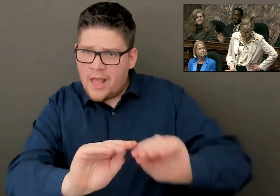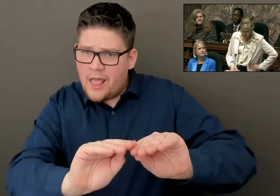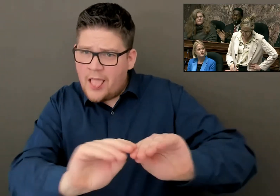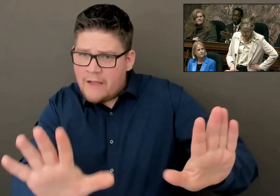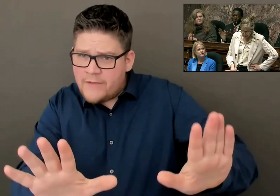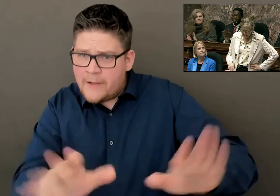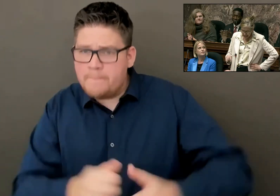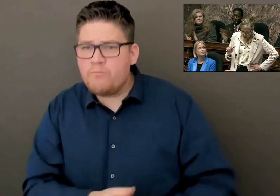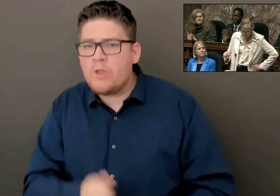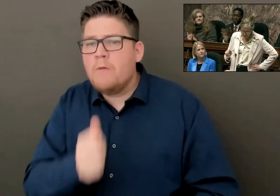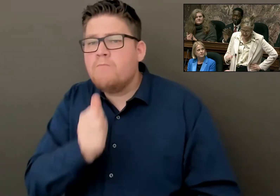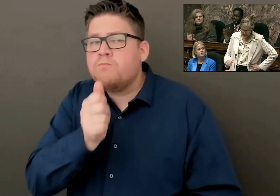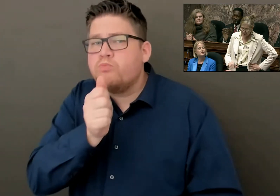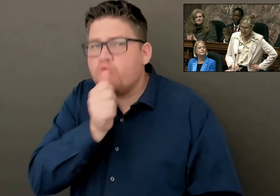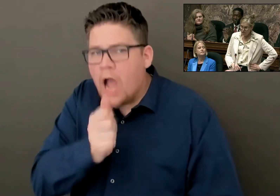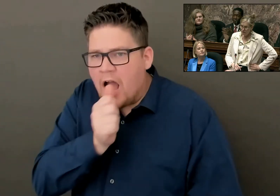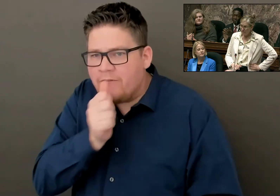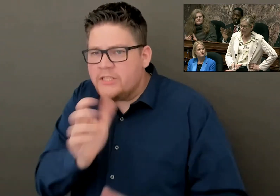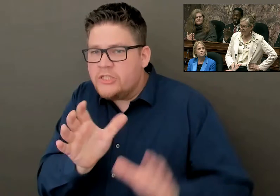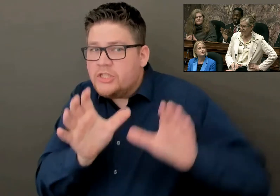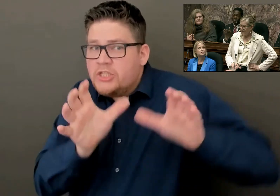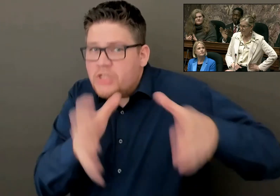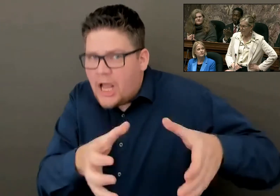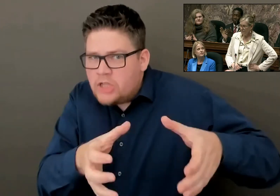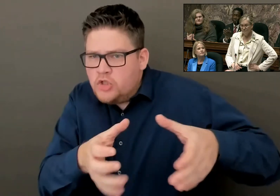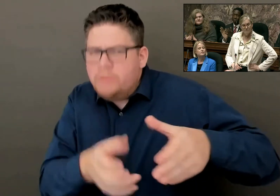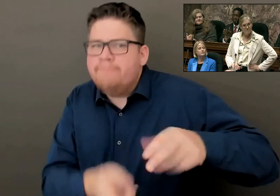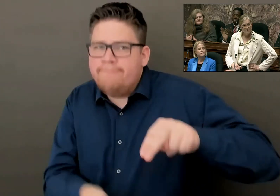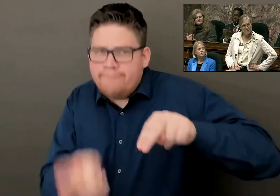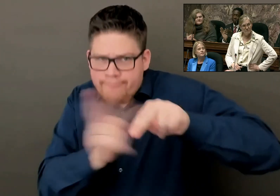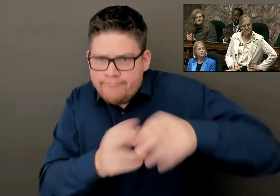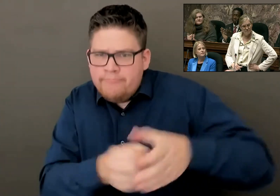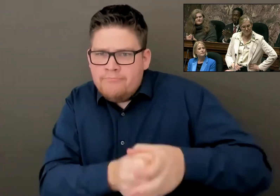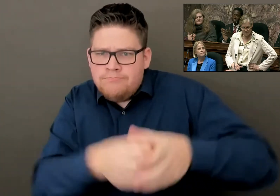growth. BC has outpaced this